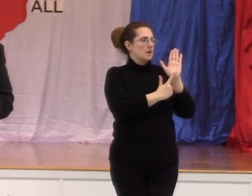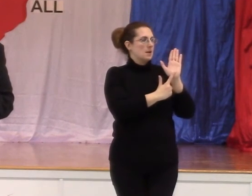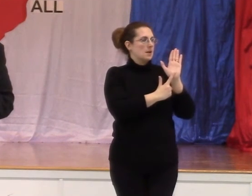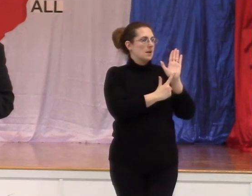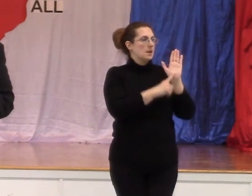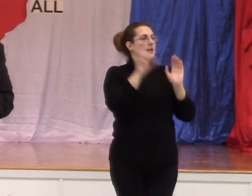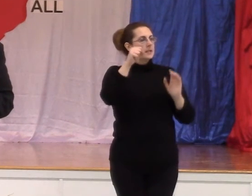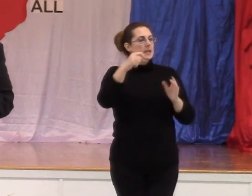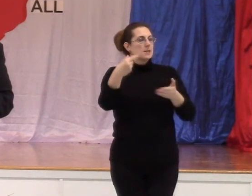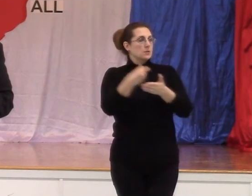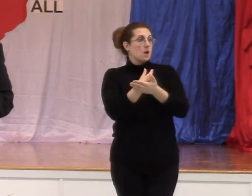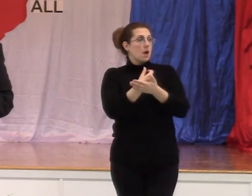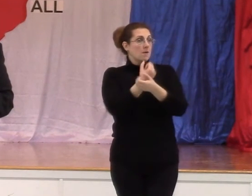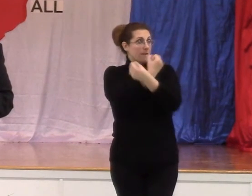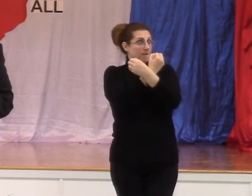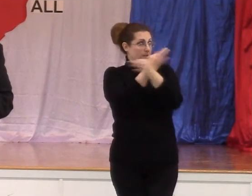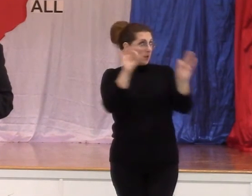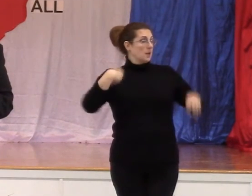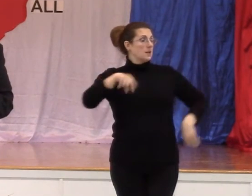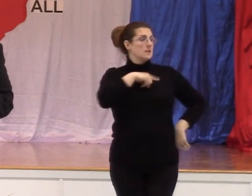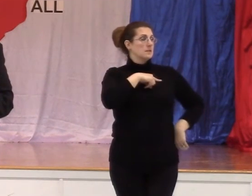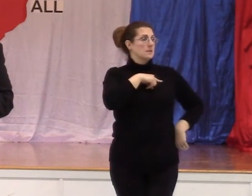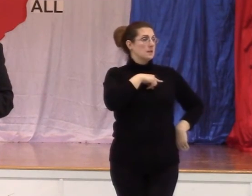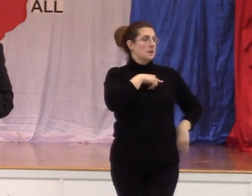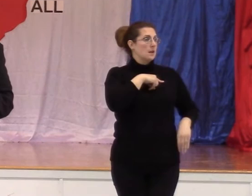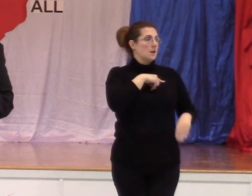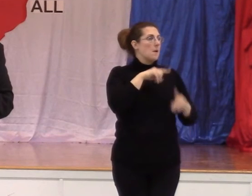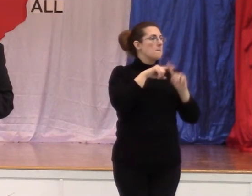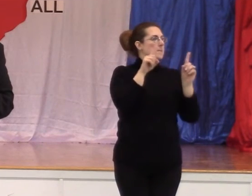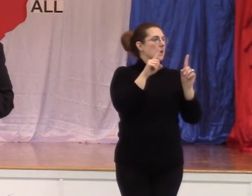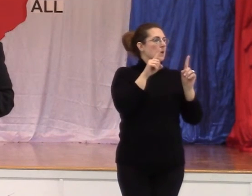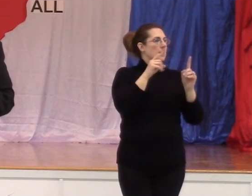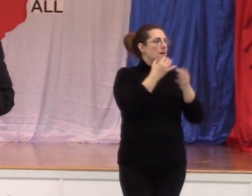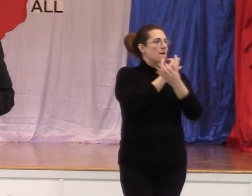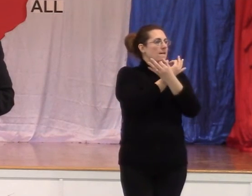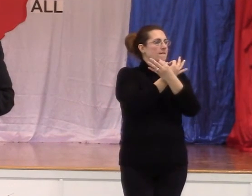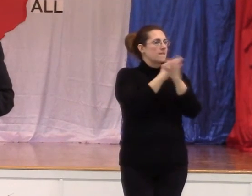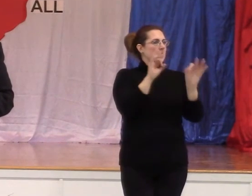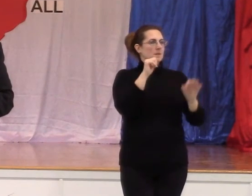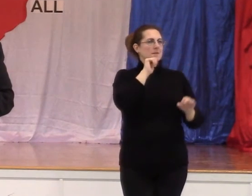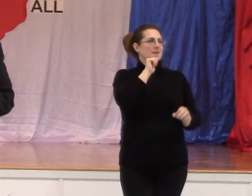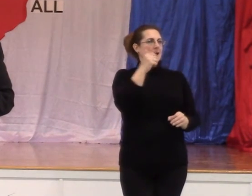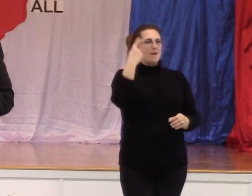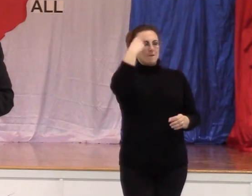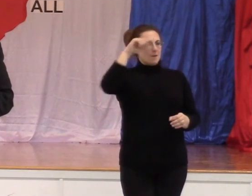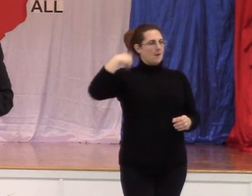Yes, the gospel makes us free, but our freedom is not for ourselves.